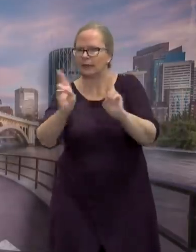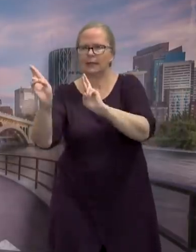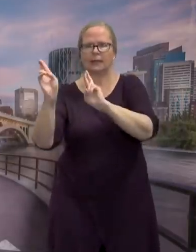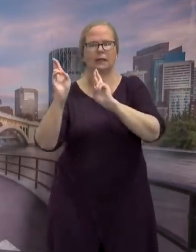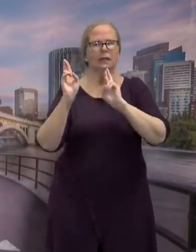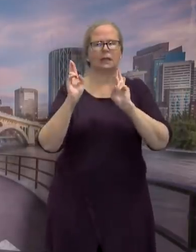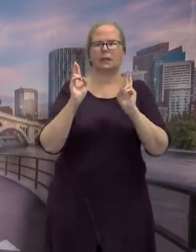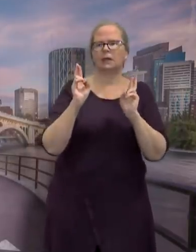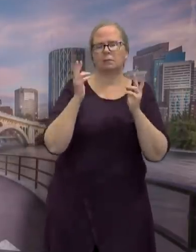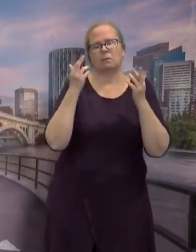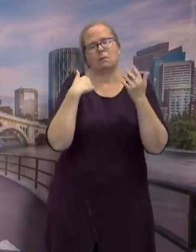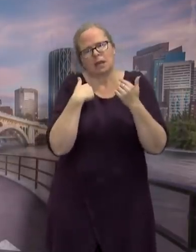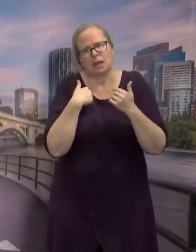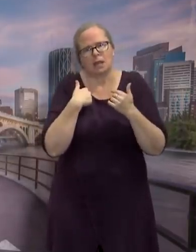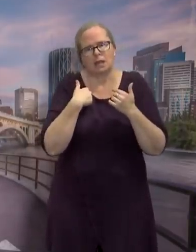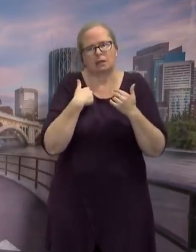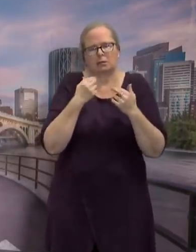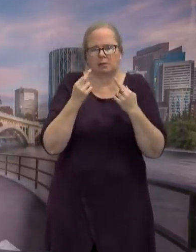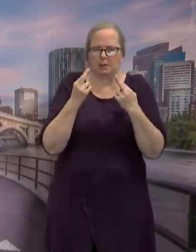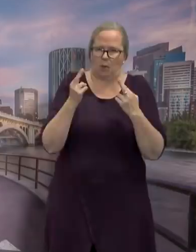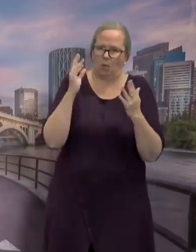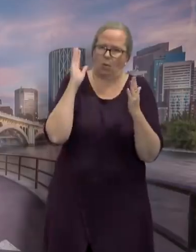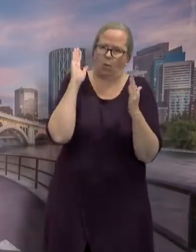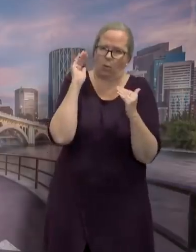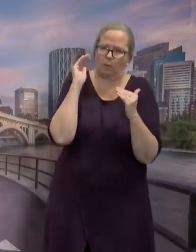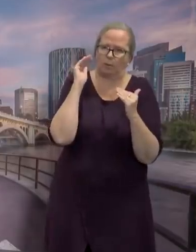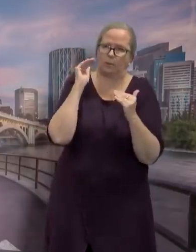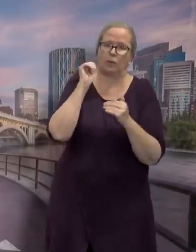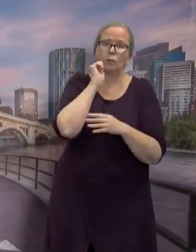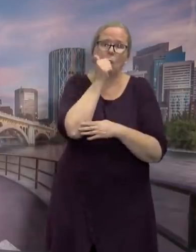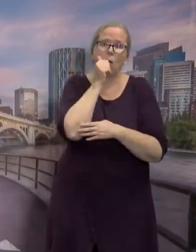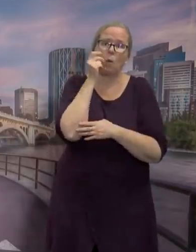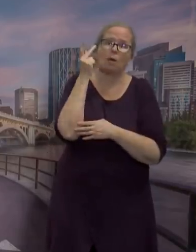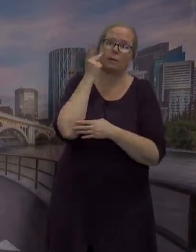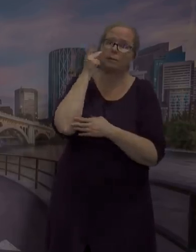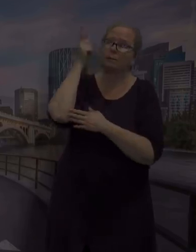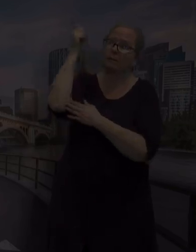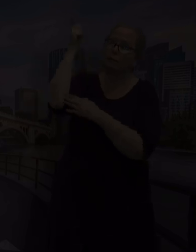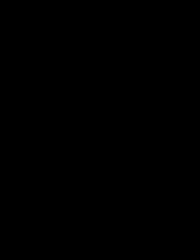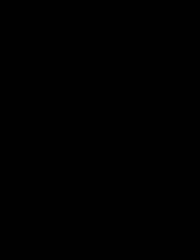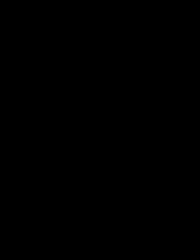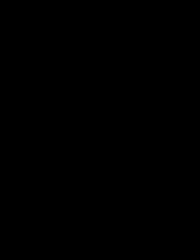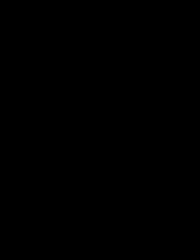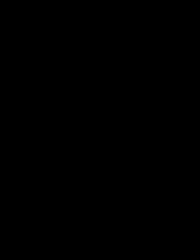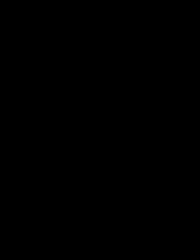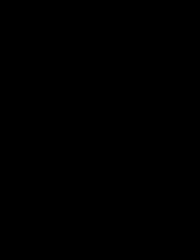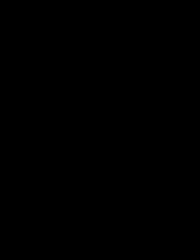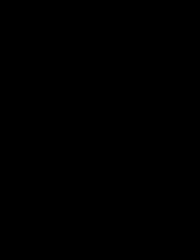hopeful that if that news comes tomorrow, we've done what we can to help businesses be ready.